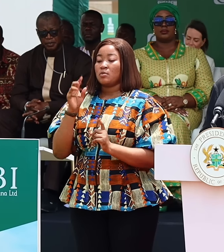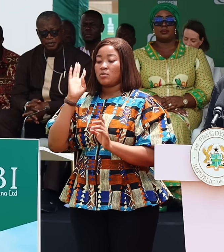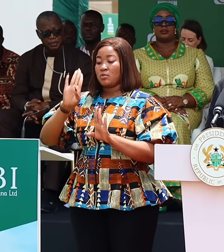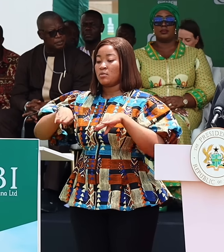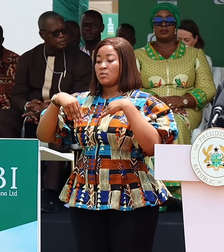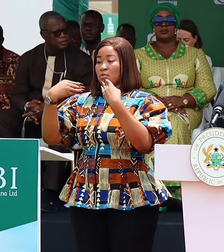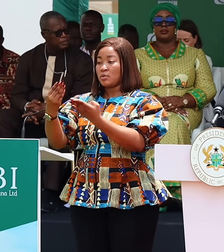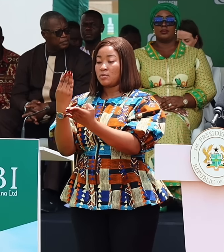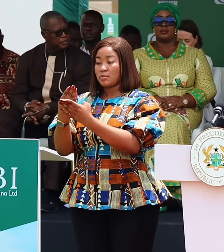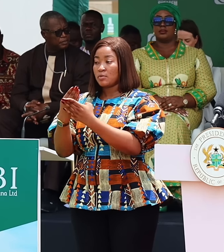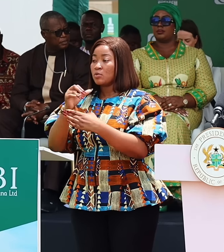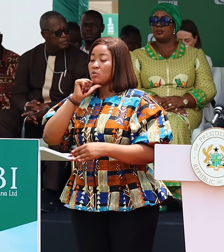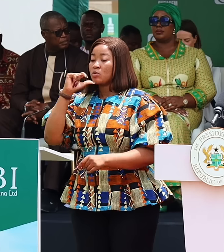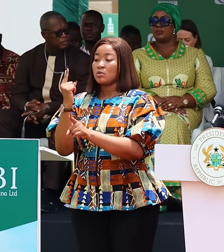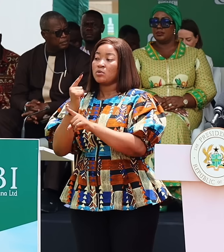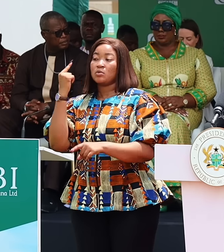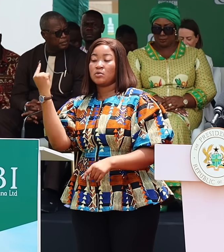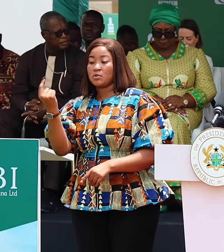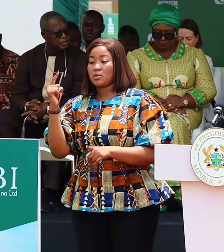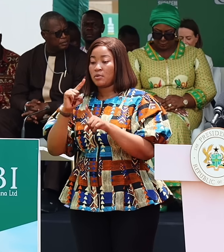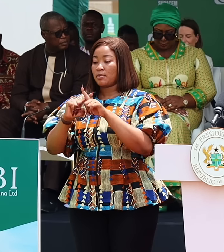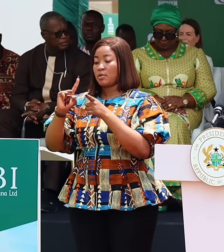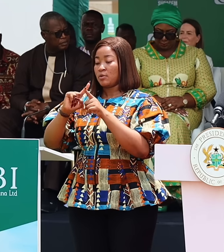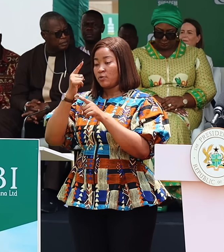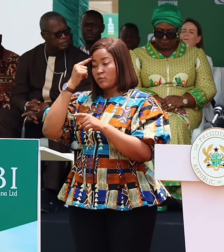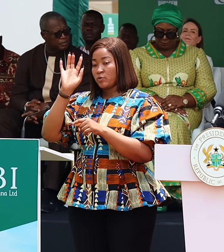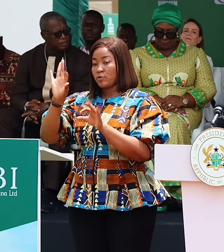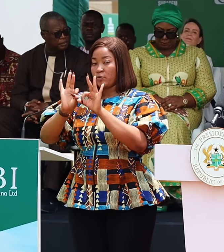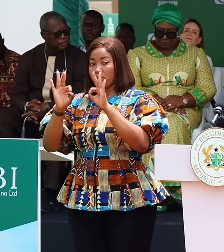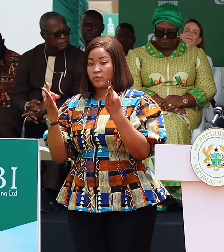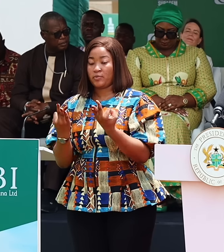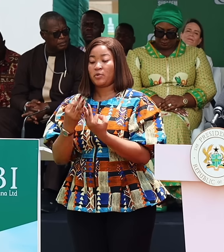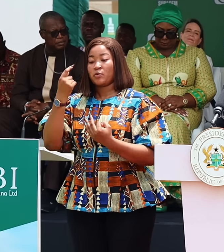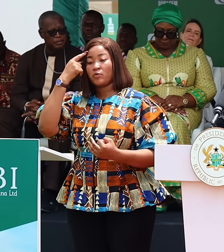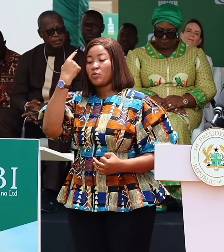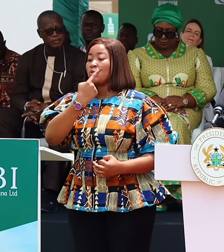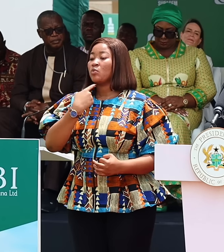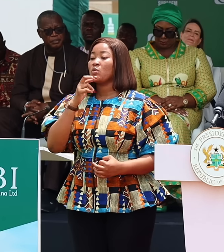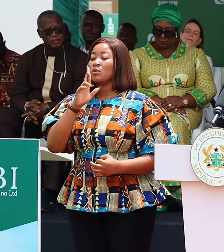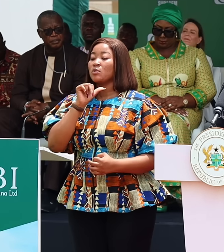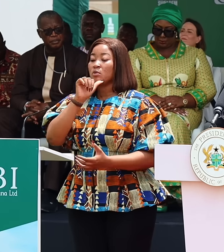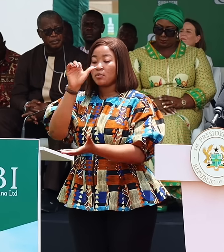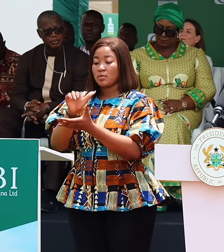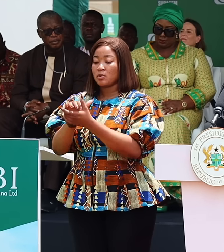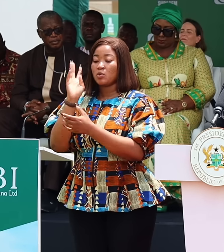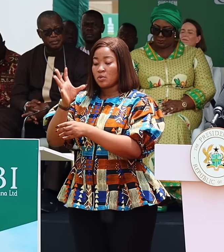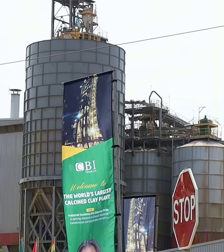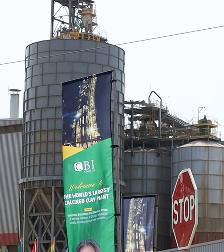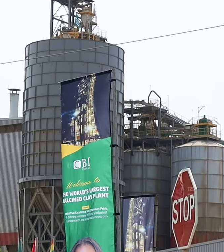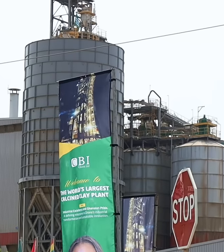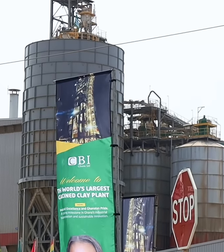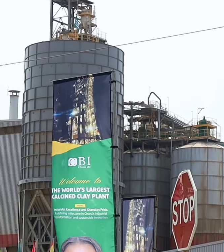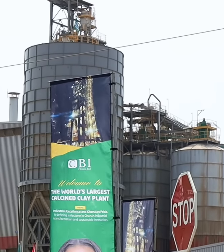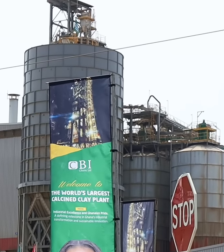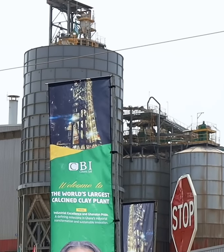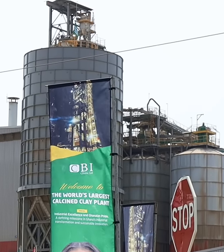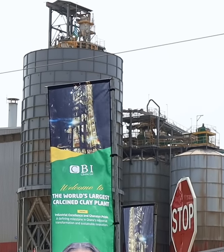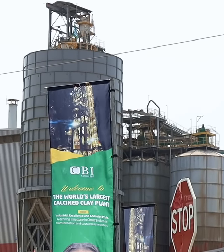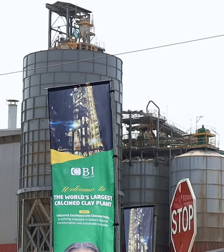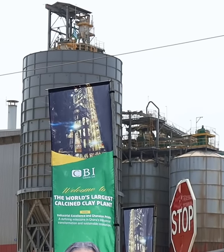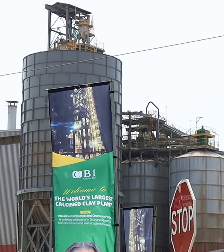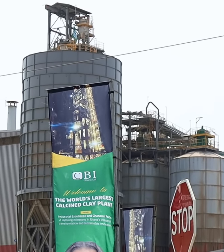provide income for not only you, but also for your family. For those of you who are not married, you have the opportunity, now that you have a decent